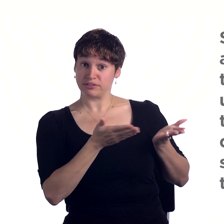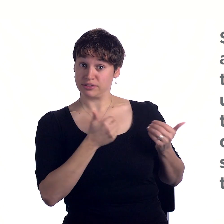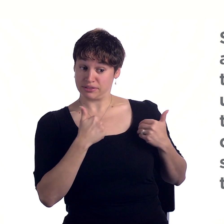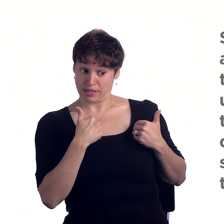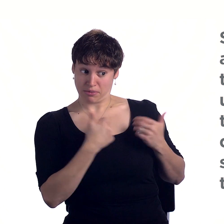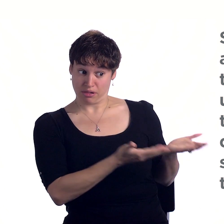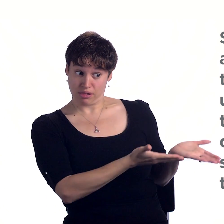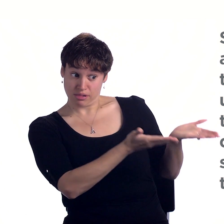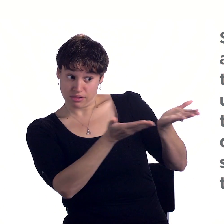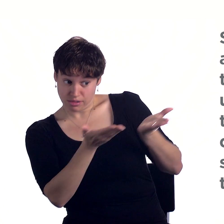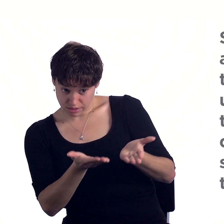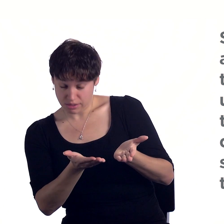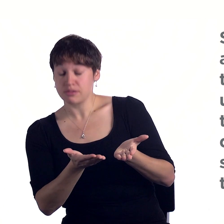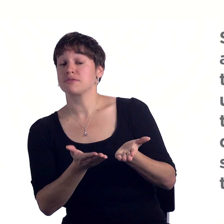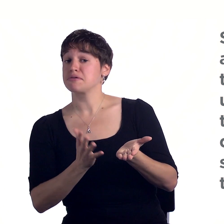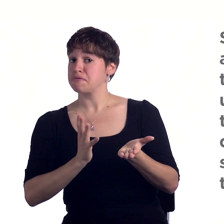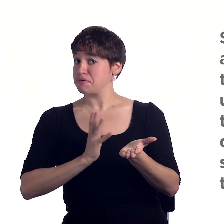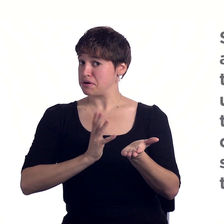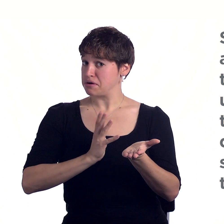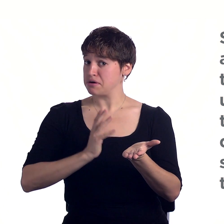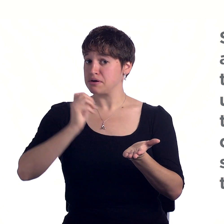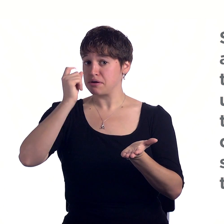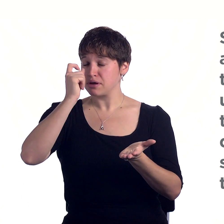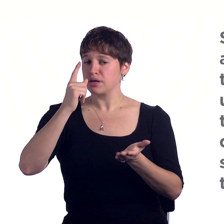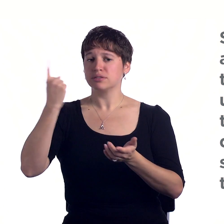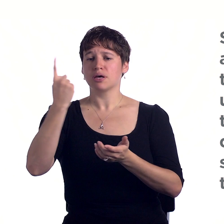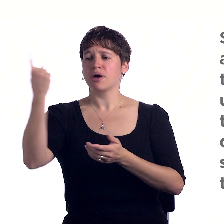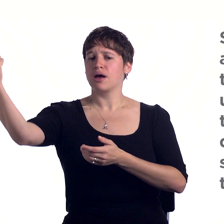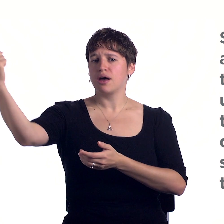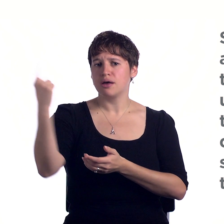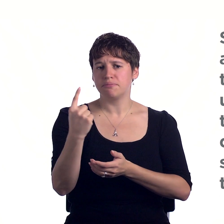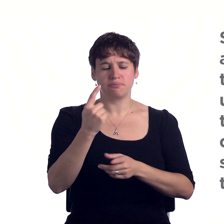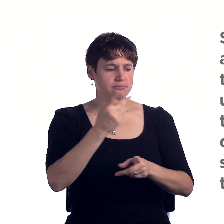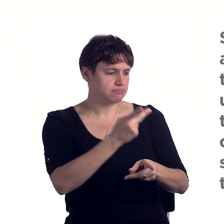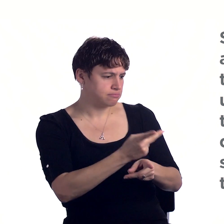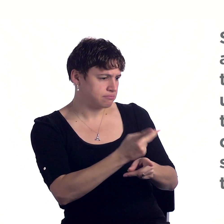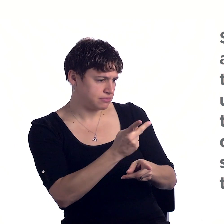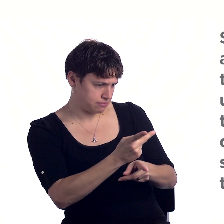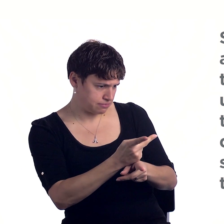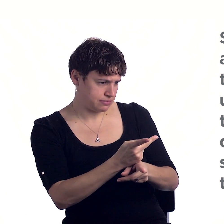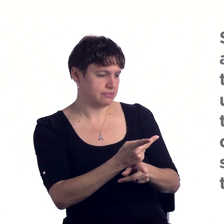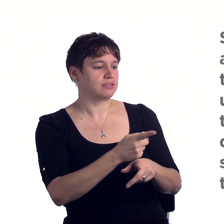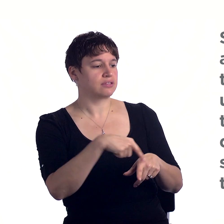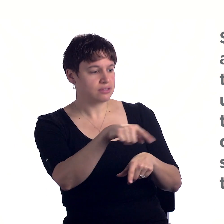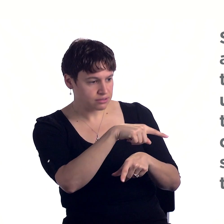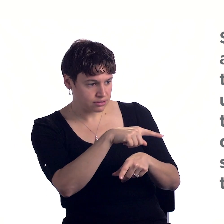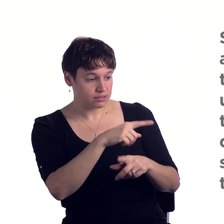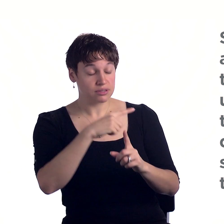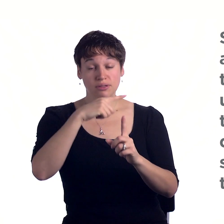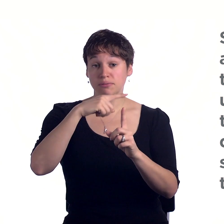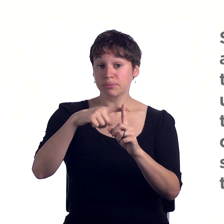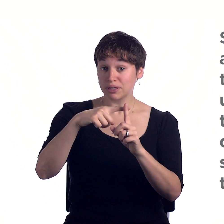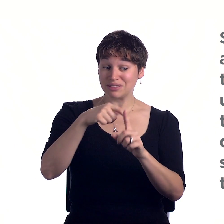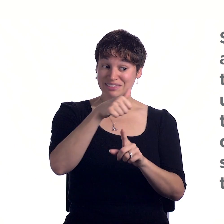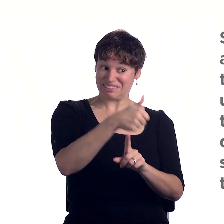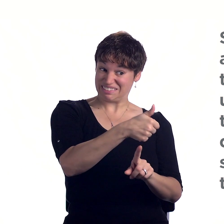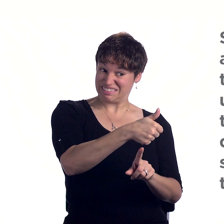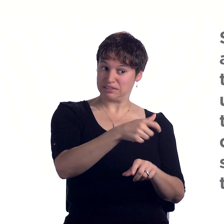Service animals are allowed unless the animal is not under control and the handler does not